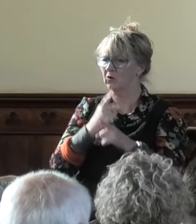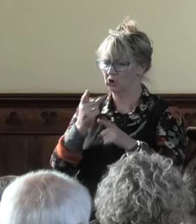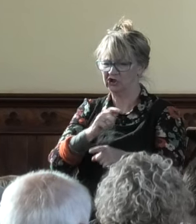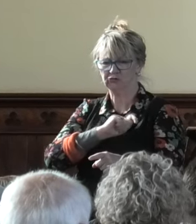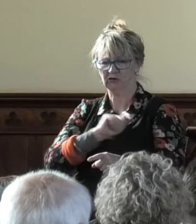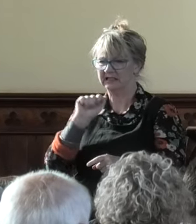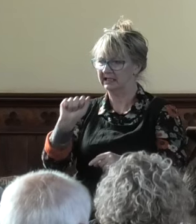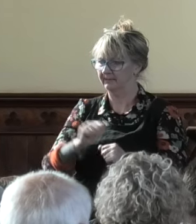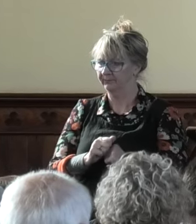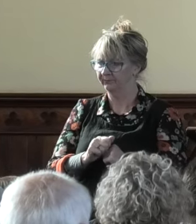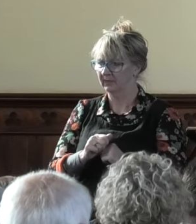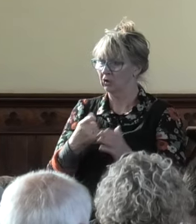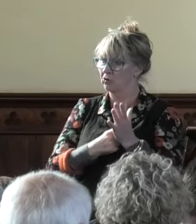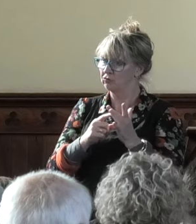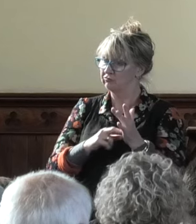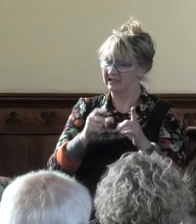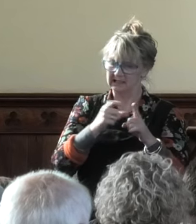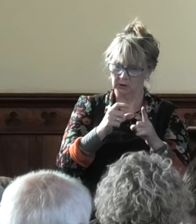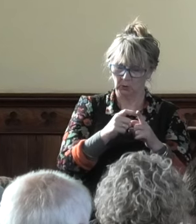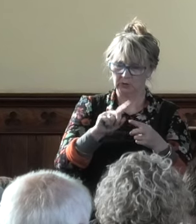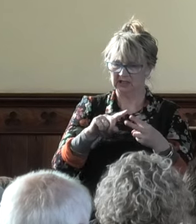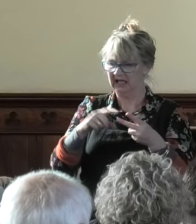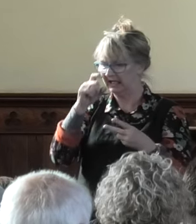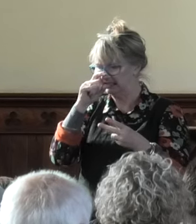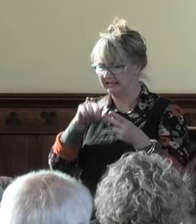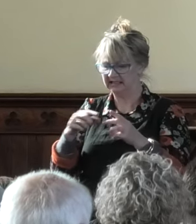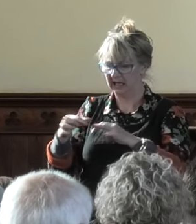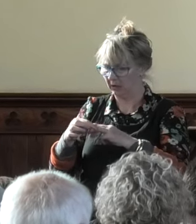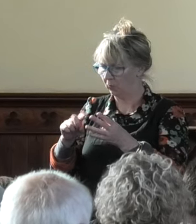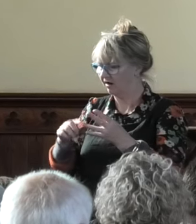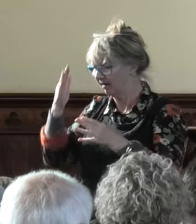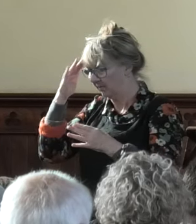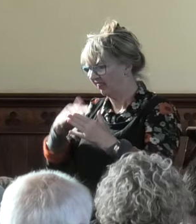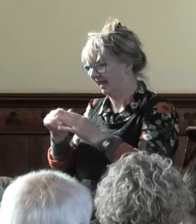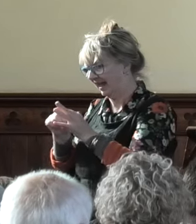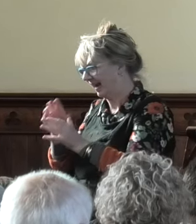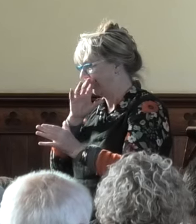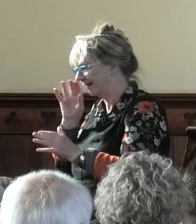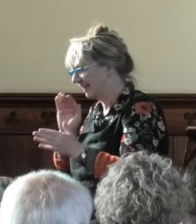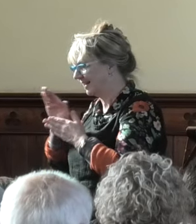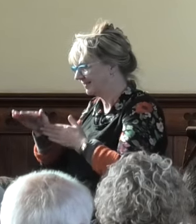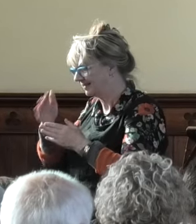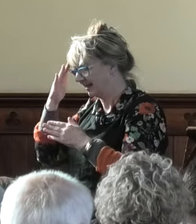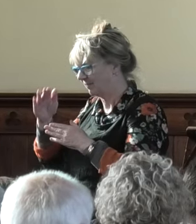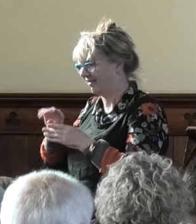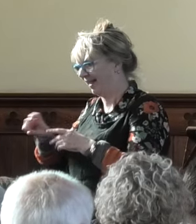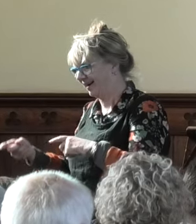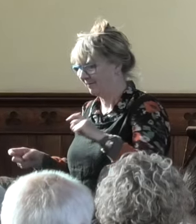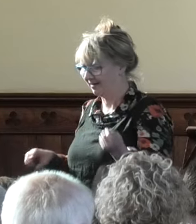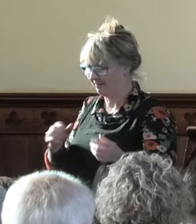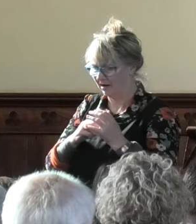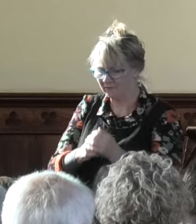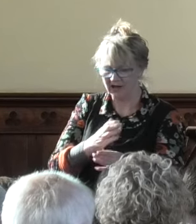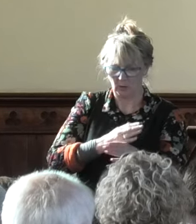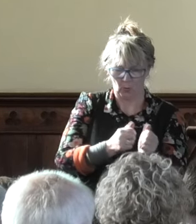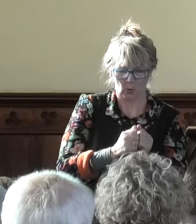Rin is a daughter, a sister, a wife, a mother, an aunt, a cousin, a stepmother, a grandmother, a neighbour, a friend, a